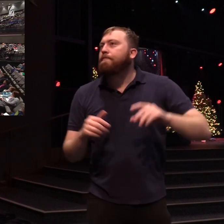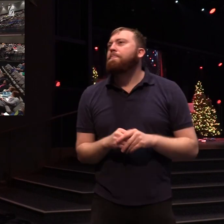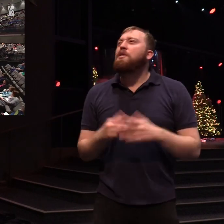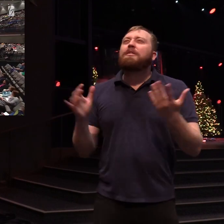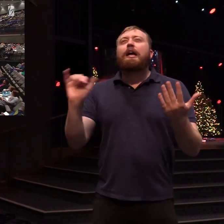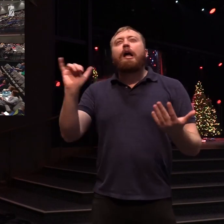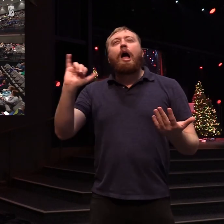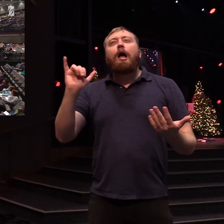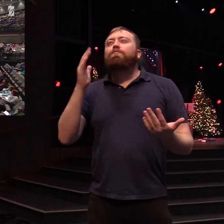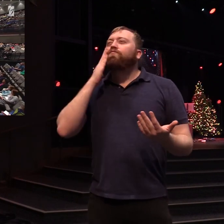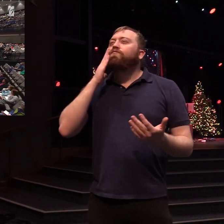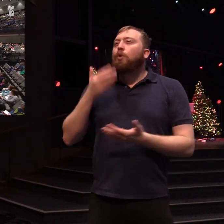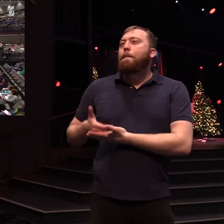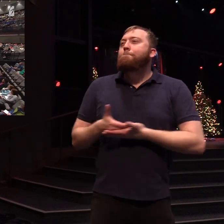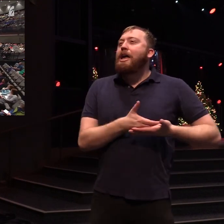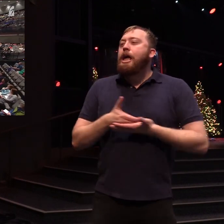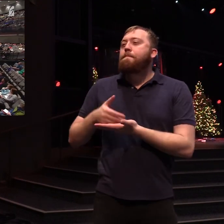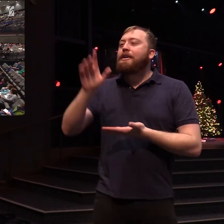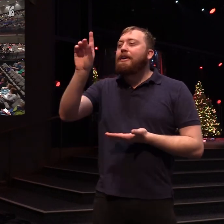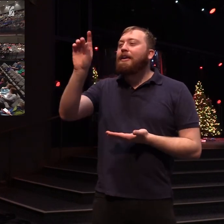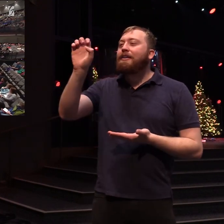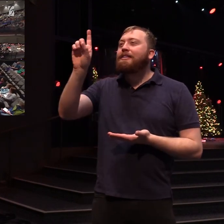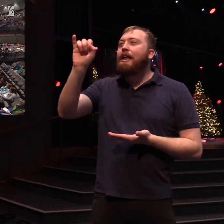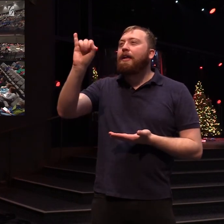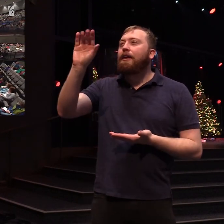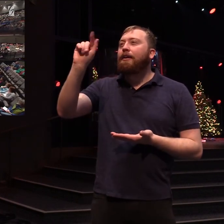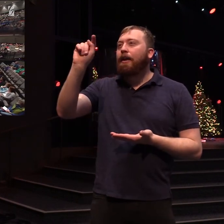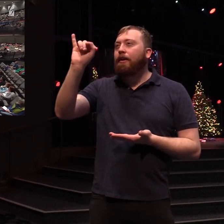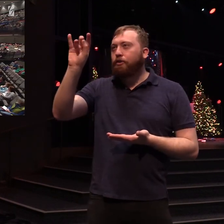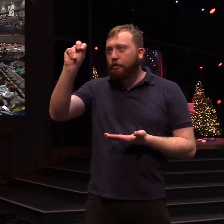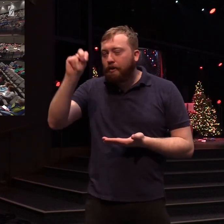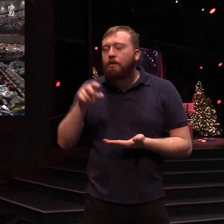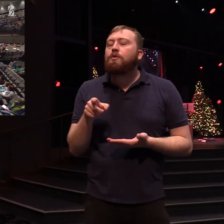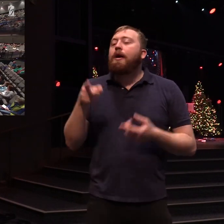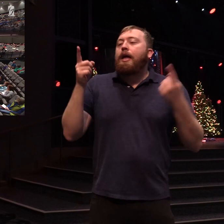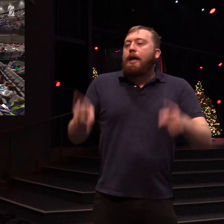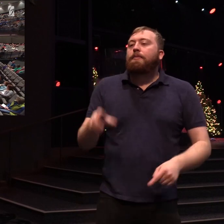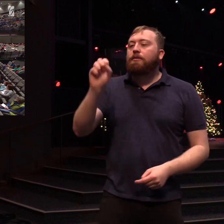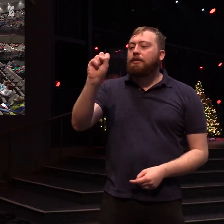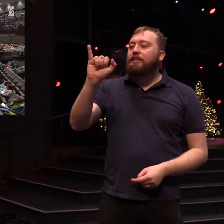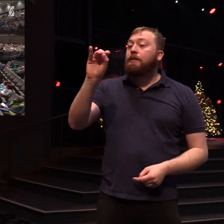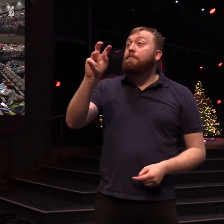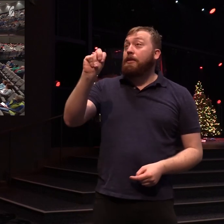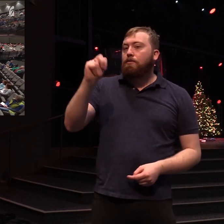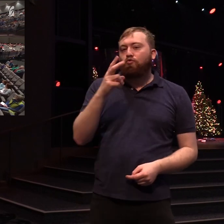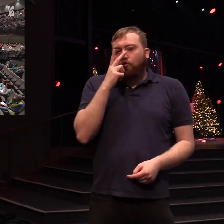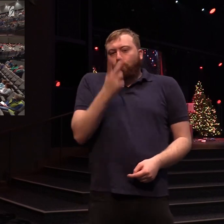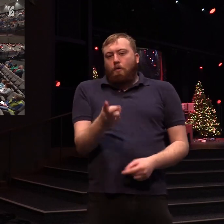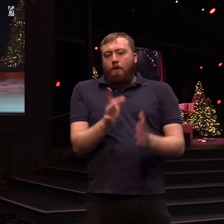dedication of sorts. And it was at this dedication that Simeon saw Jesus.